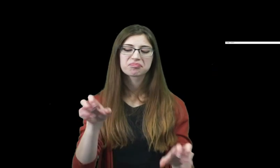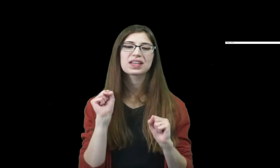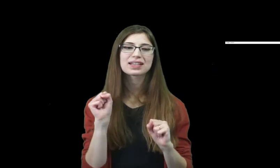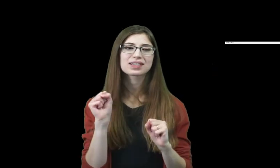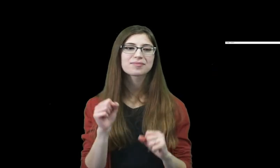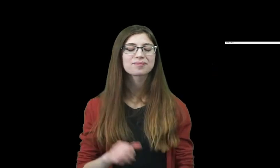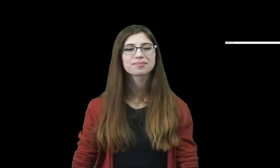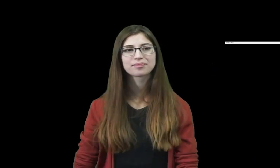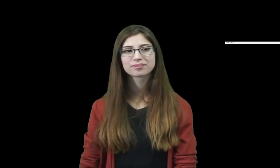Get.